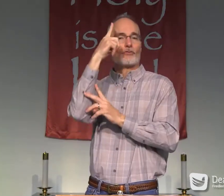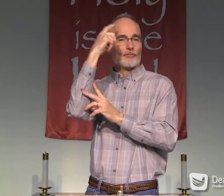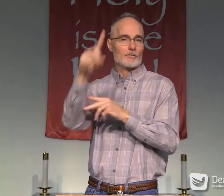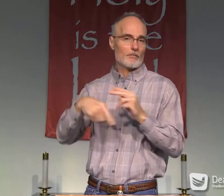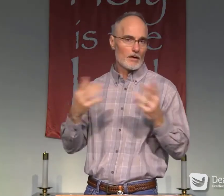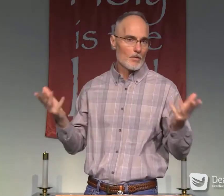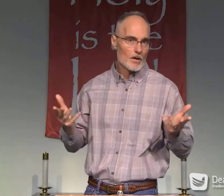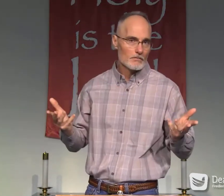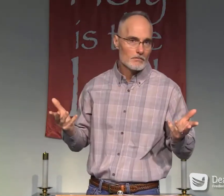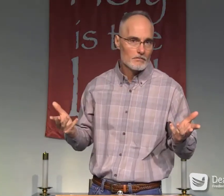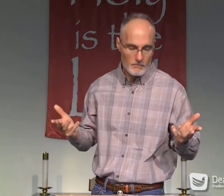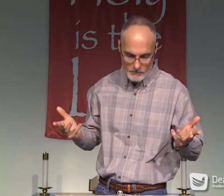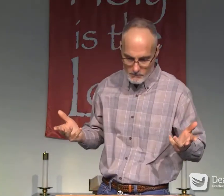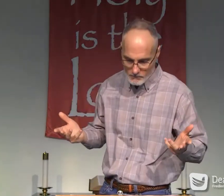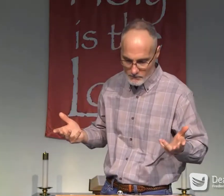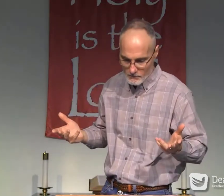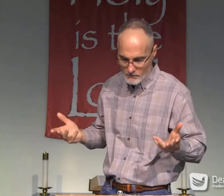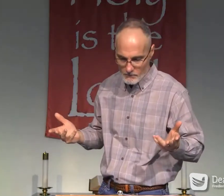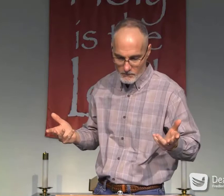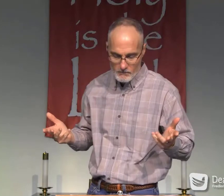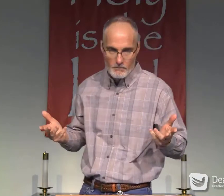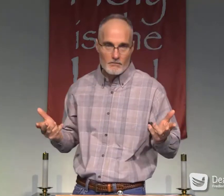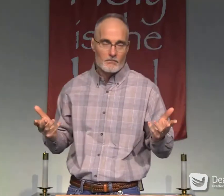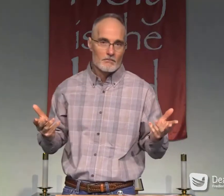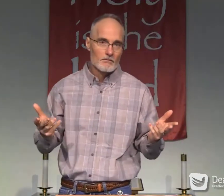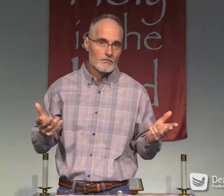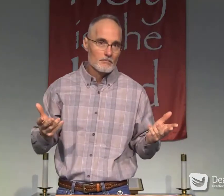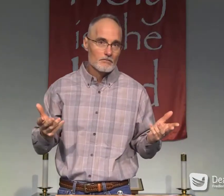think about? What do you daydream about?